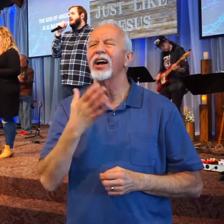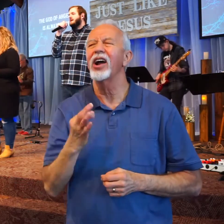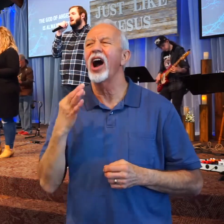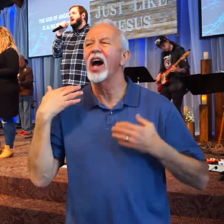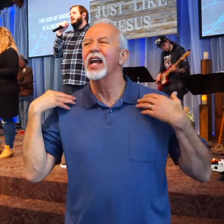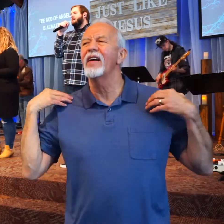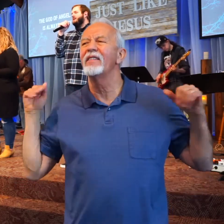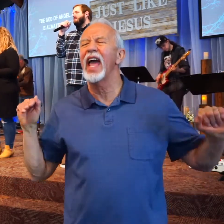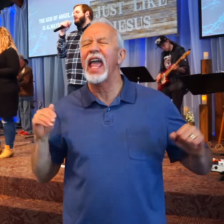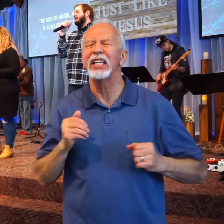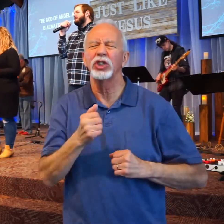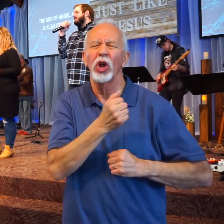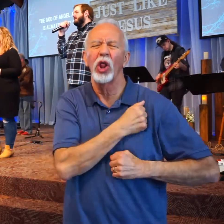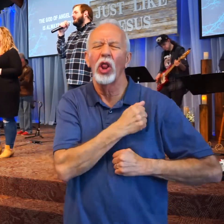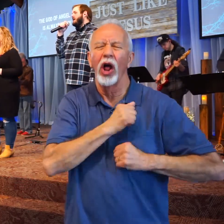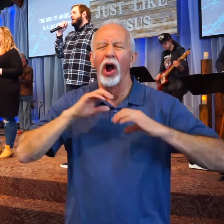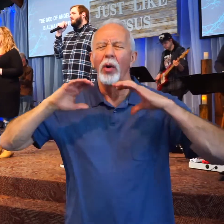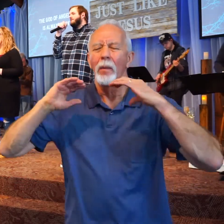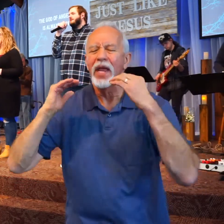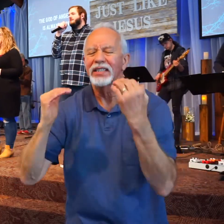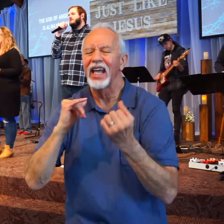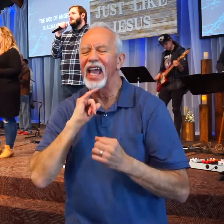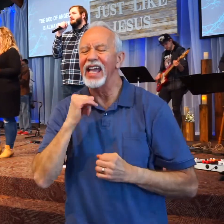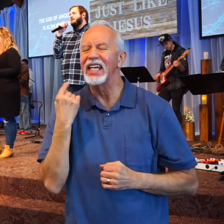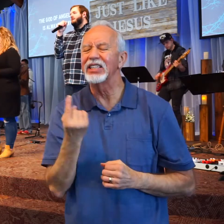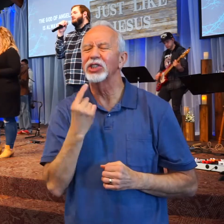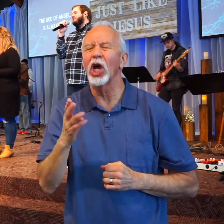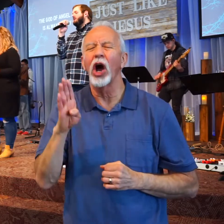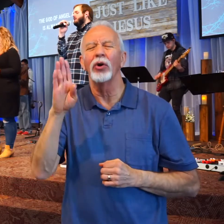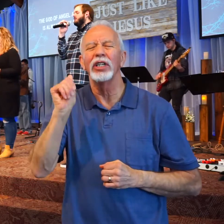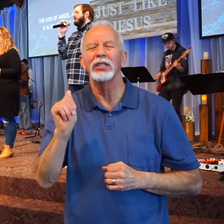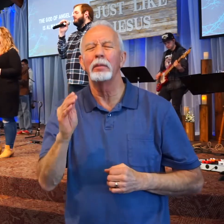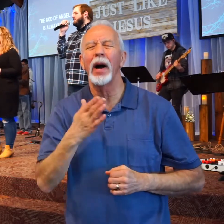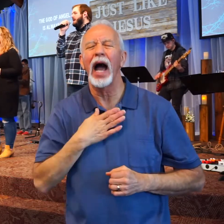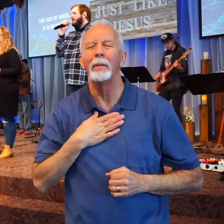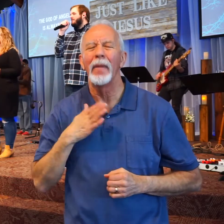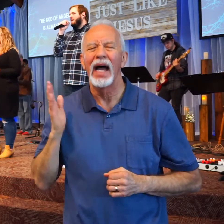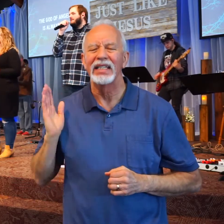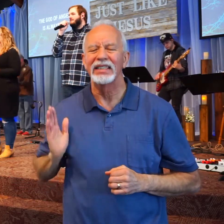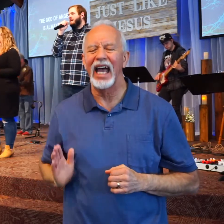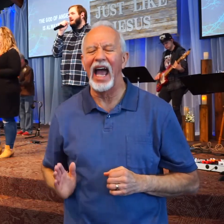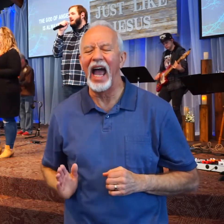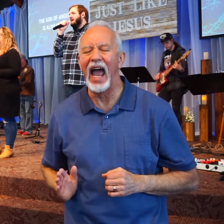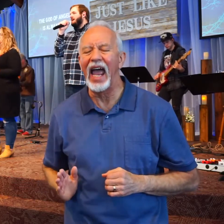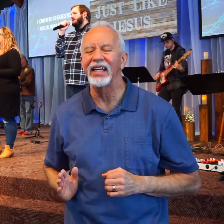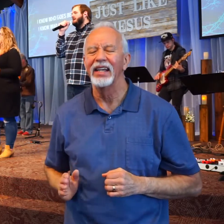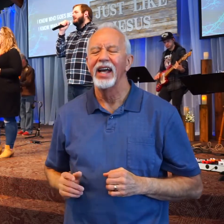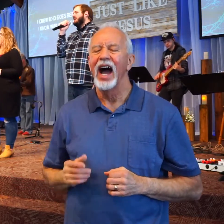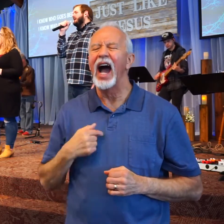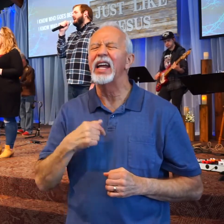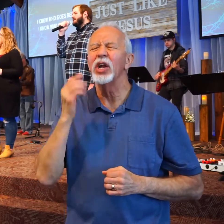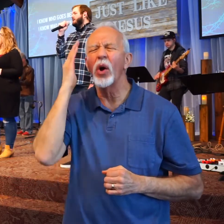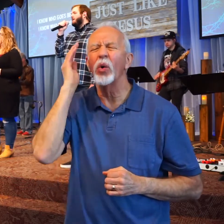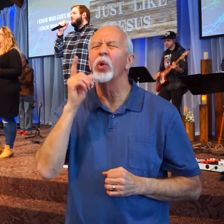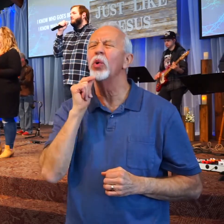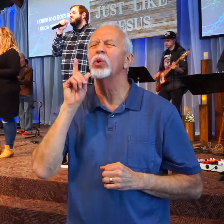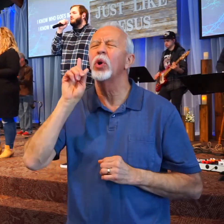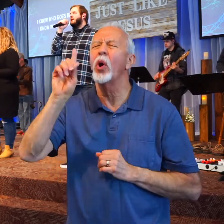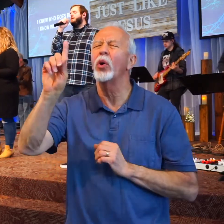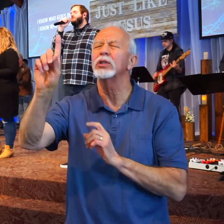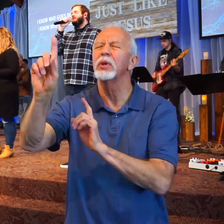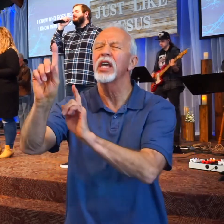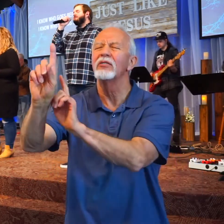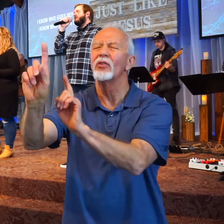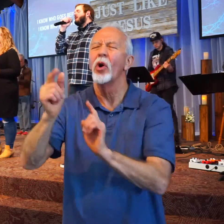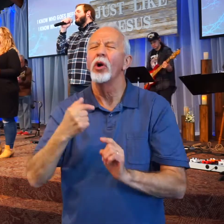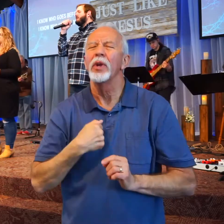The God of angel armies is always by my side. I know who